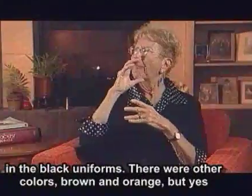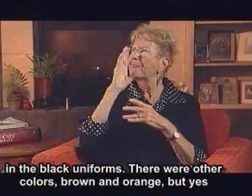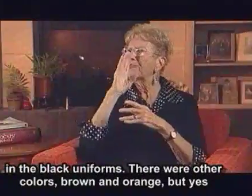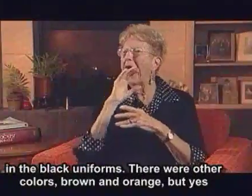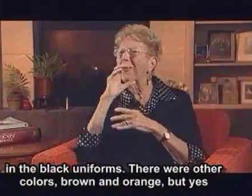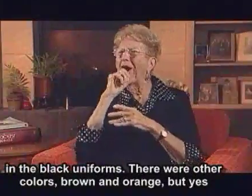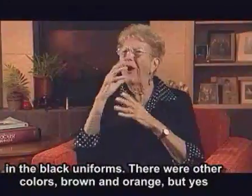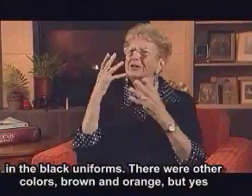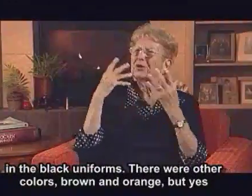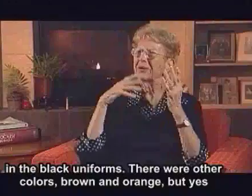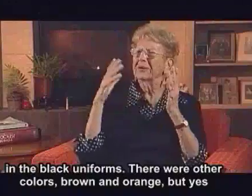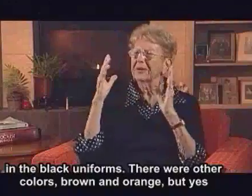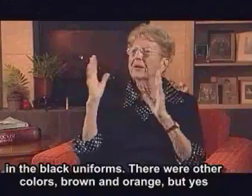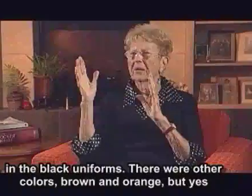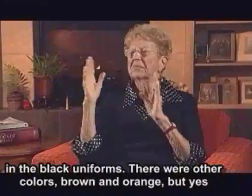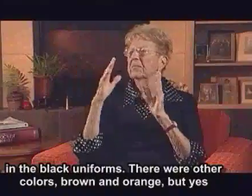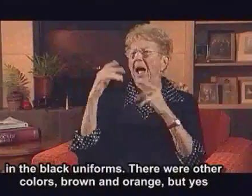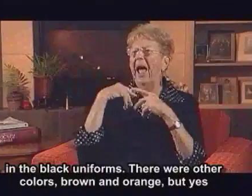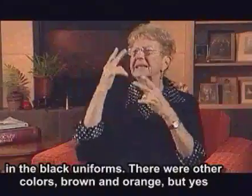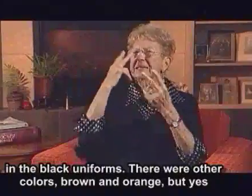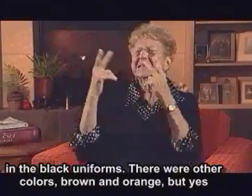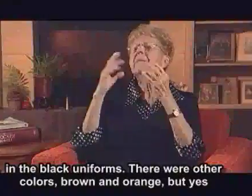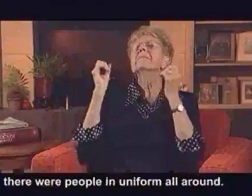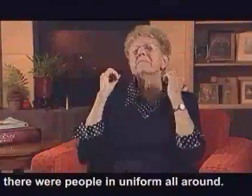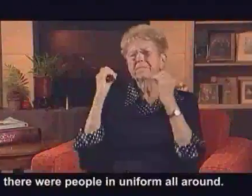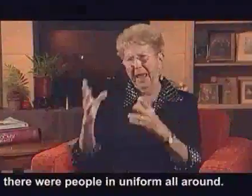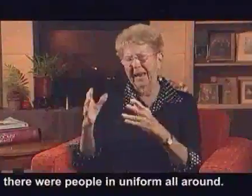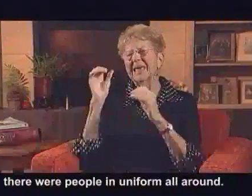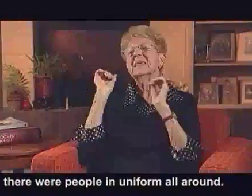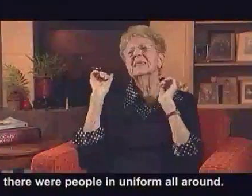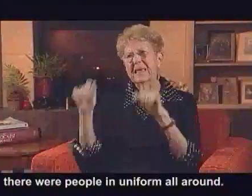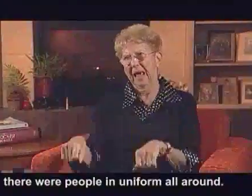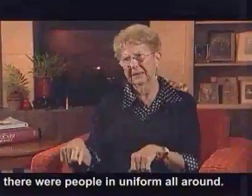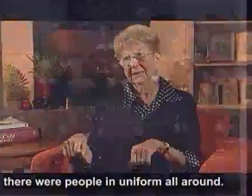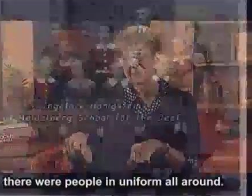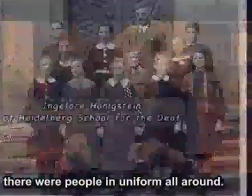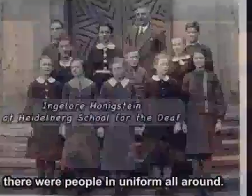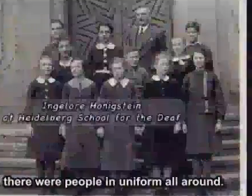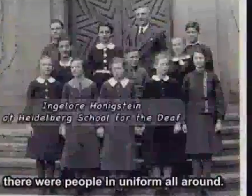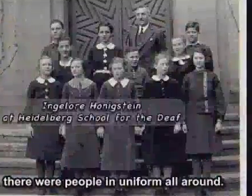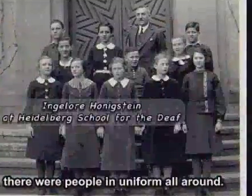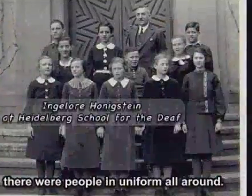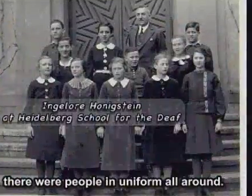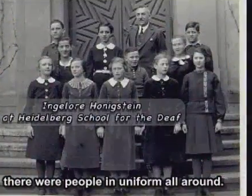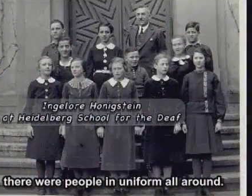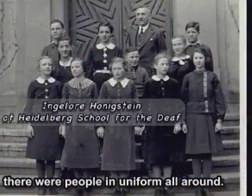There were other colors, brown and orange, that I saw, but yes, there were people in uniform all around.